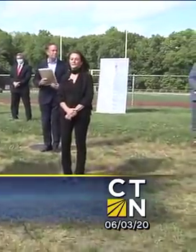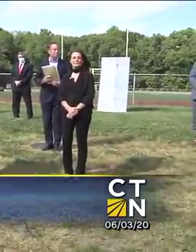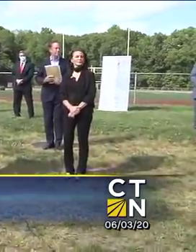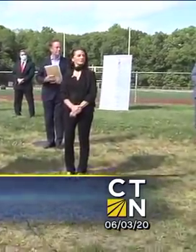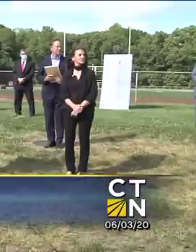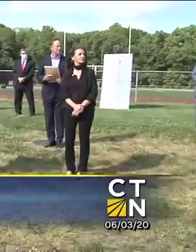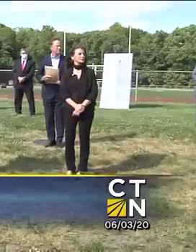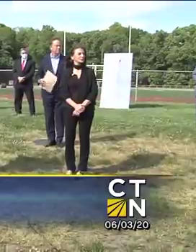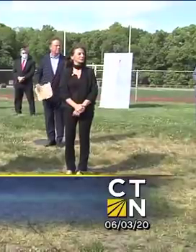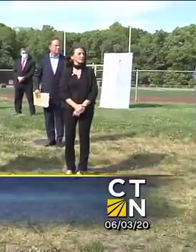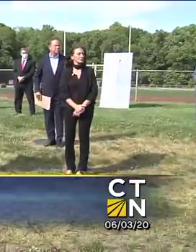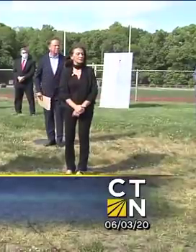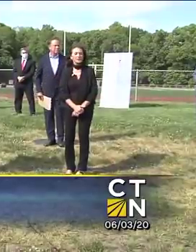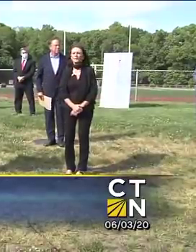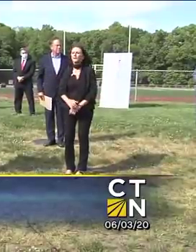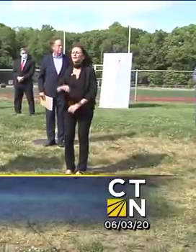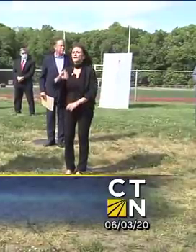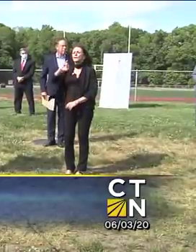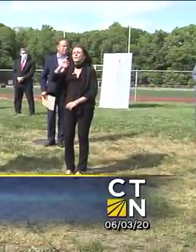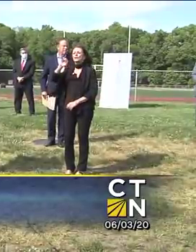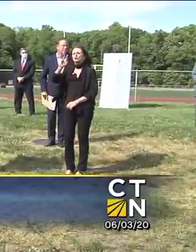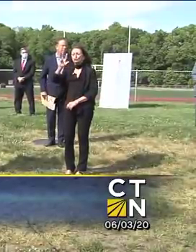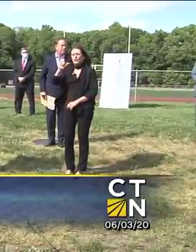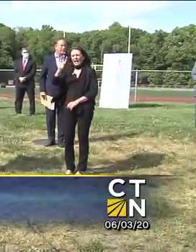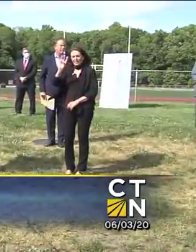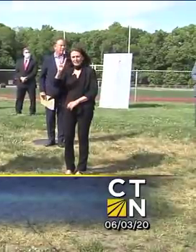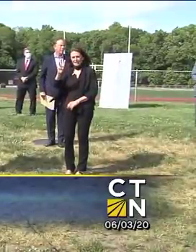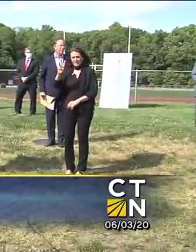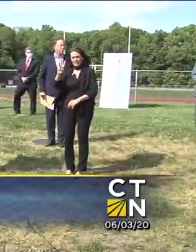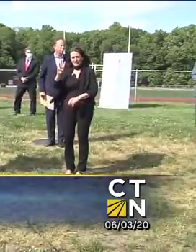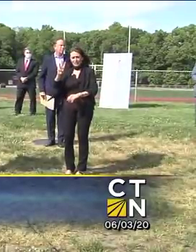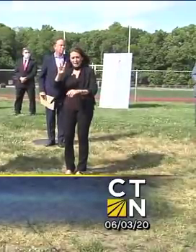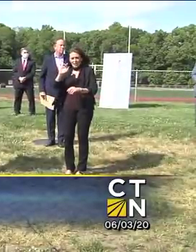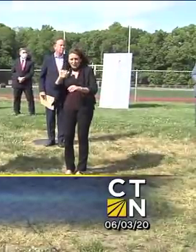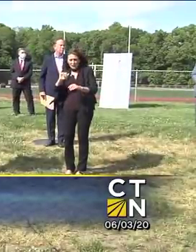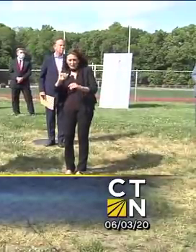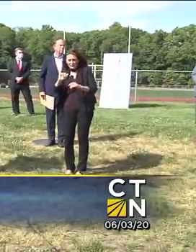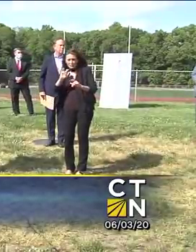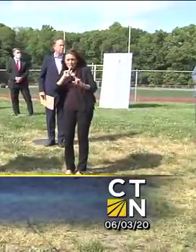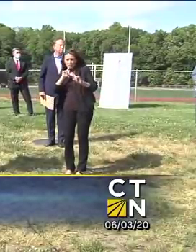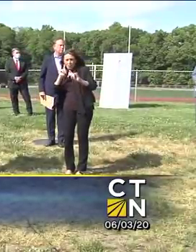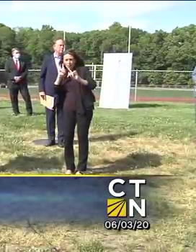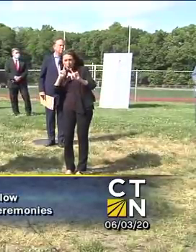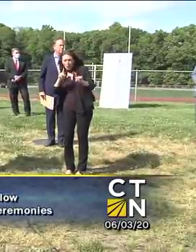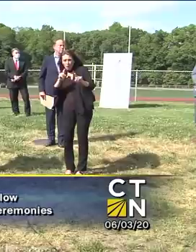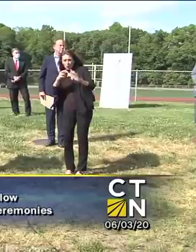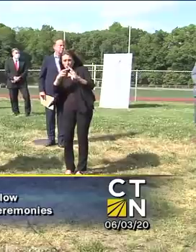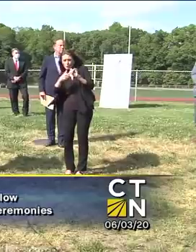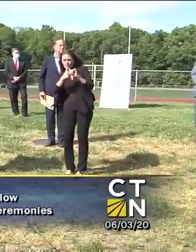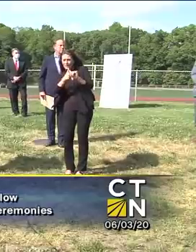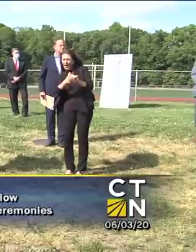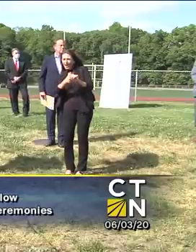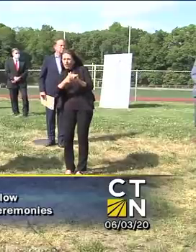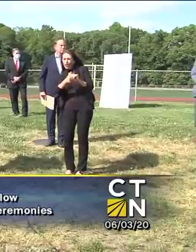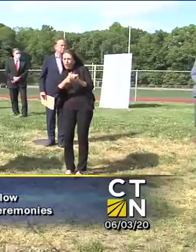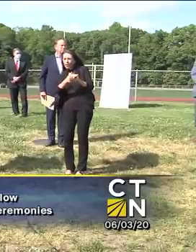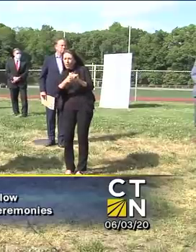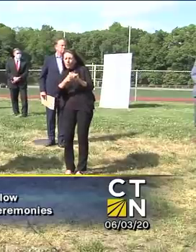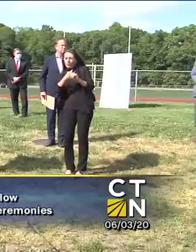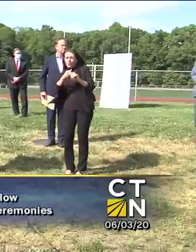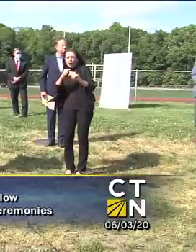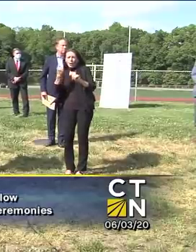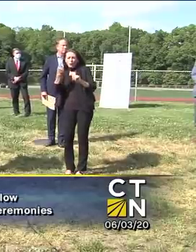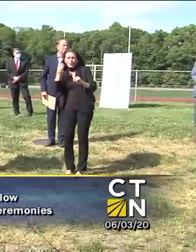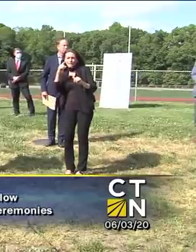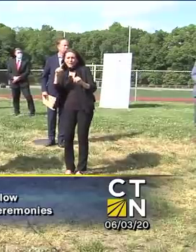So will this, on July 6th, will this order apply to just high school graduations, or will you be raising the limit for